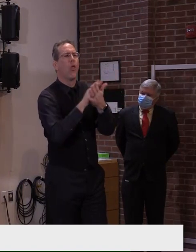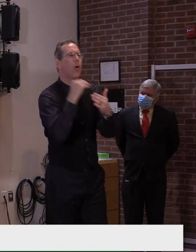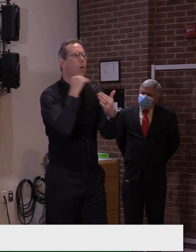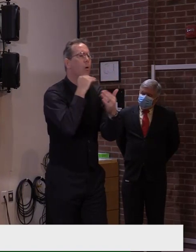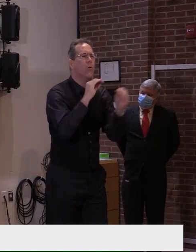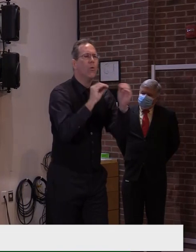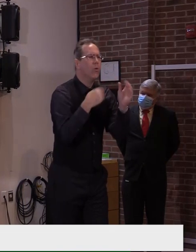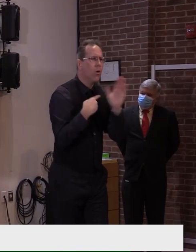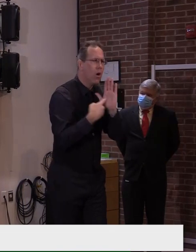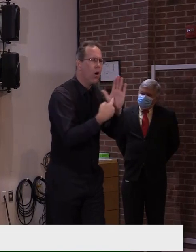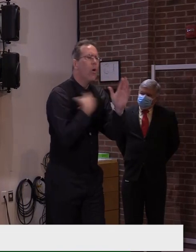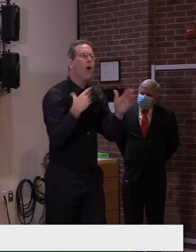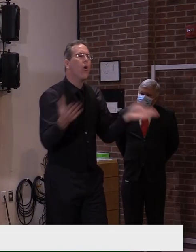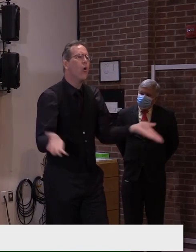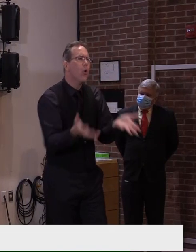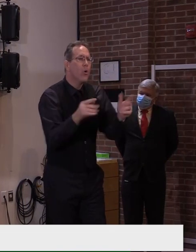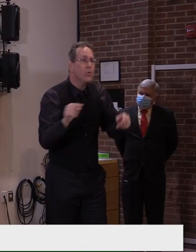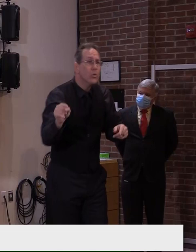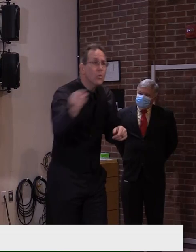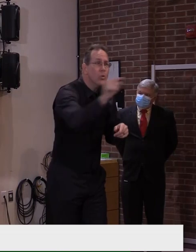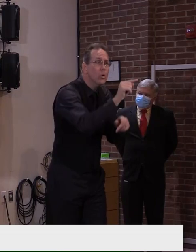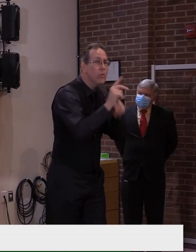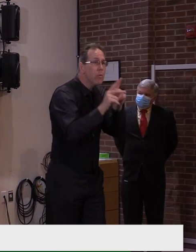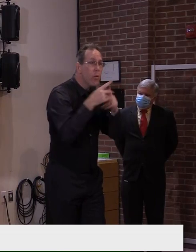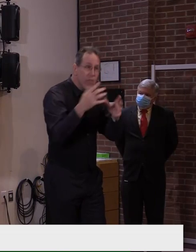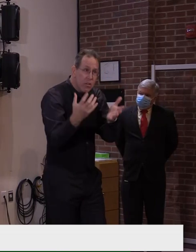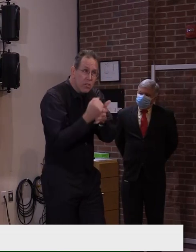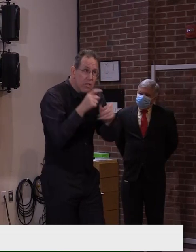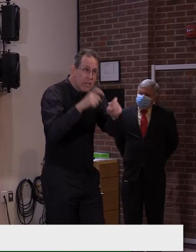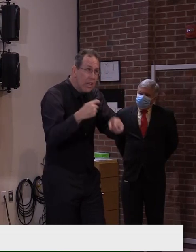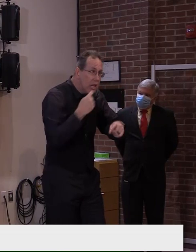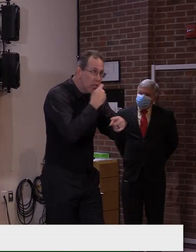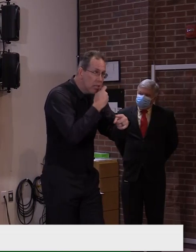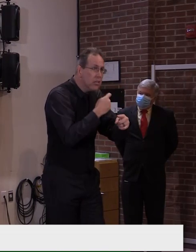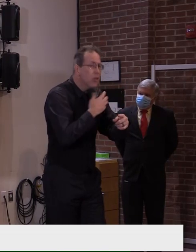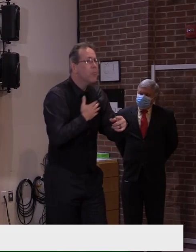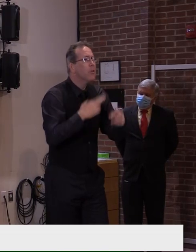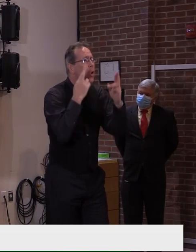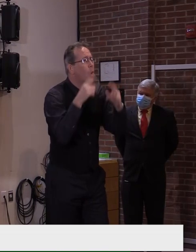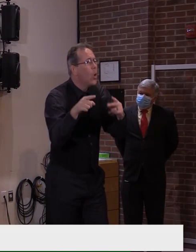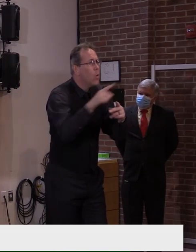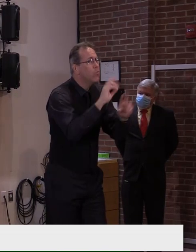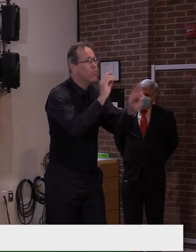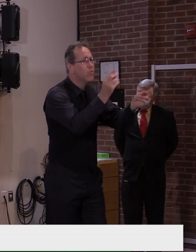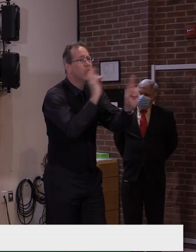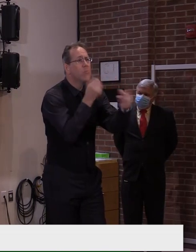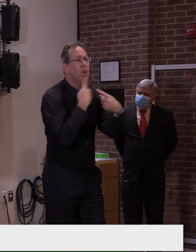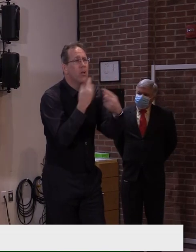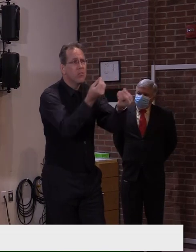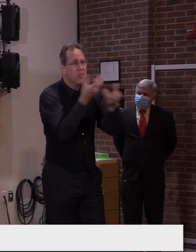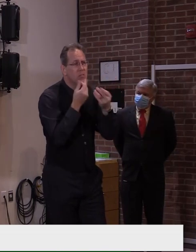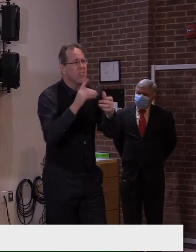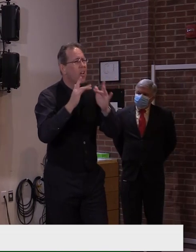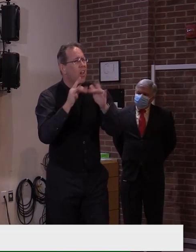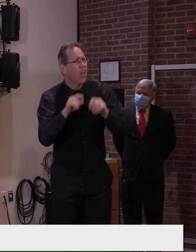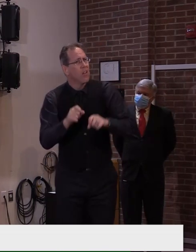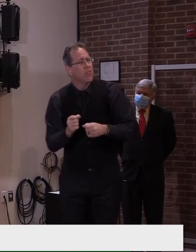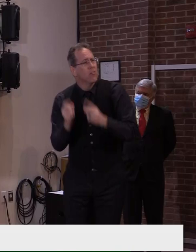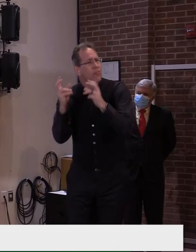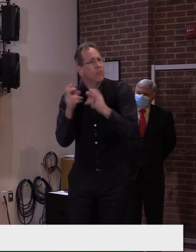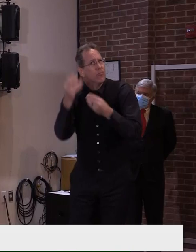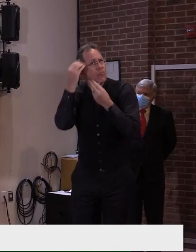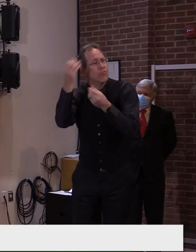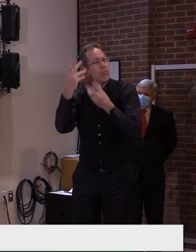back to us if there's a positive case or a negative test or case, and so